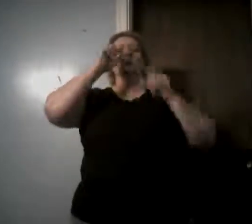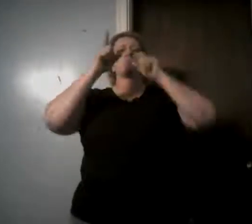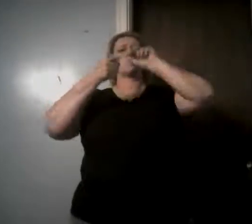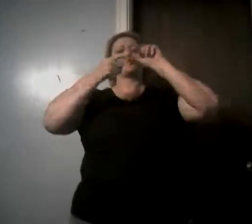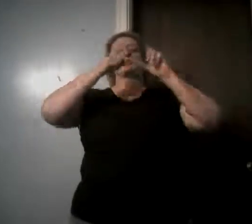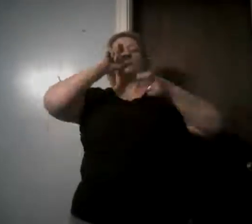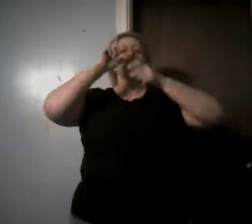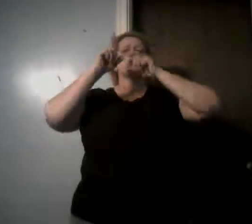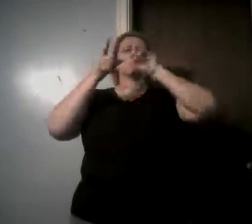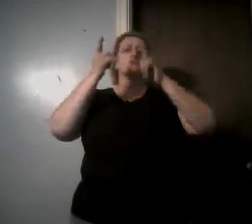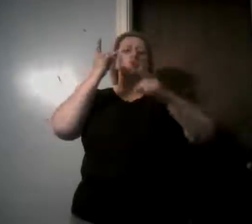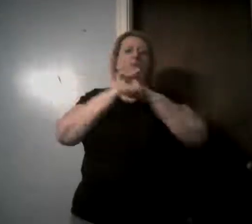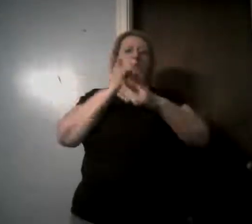swallowing too much air.